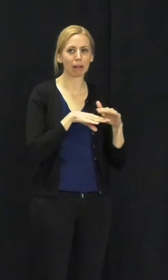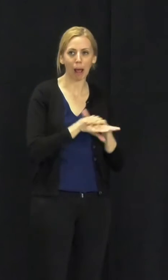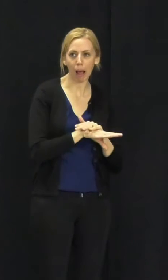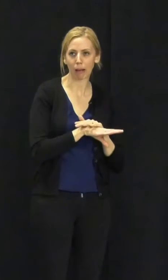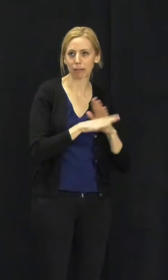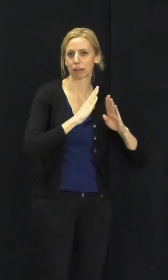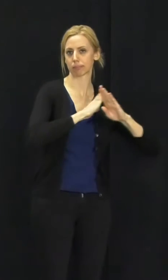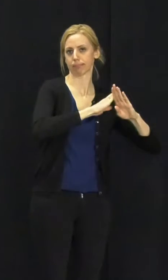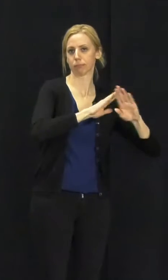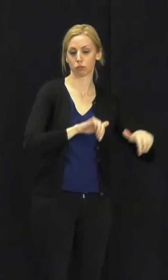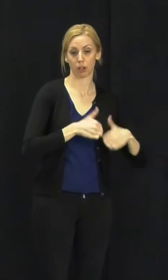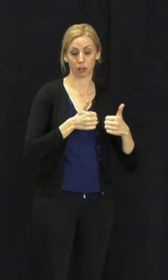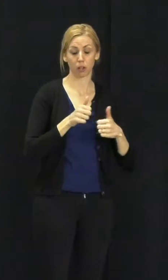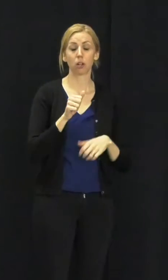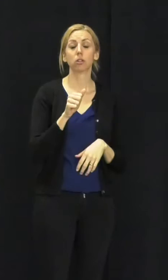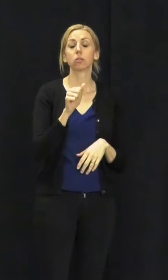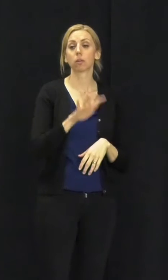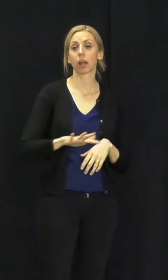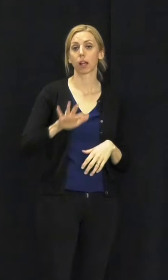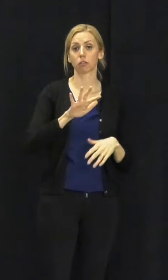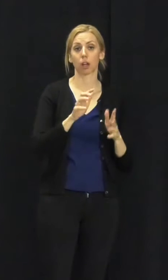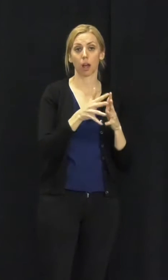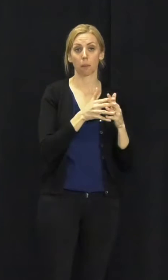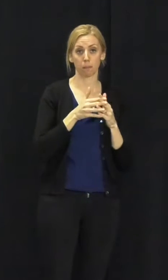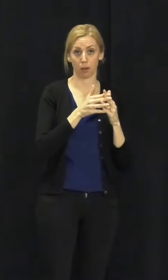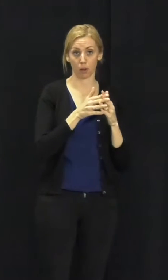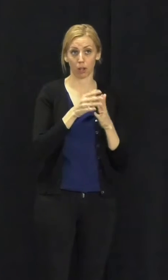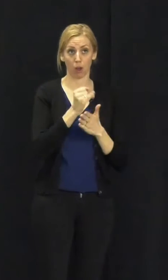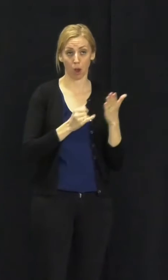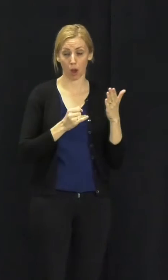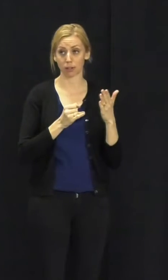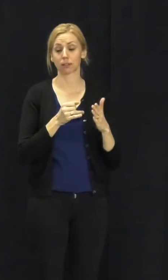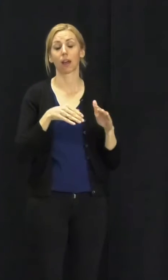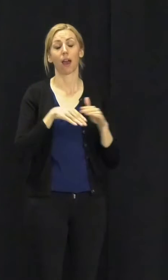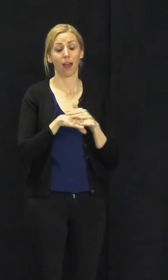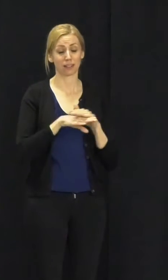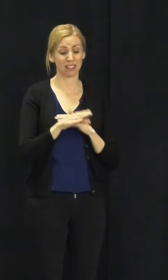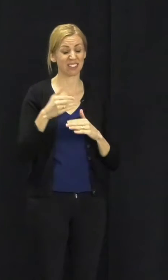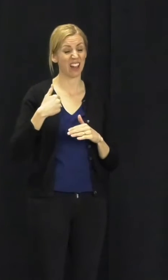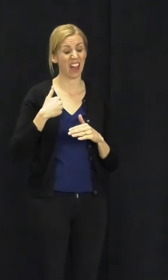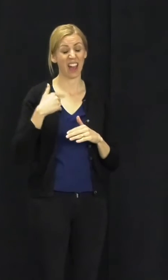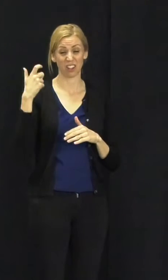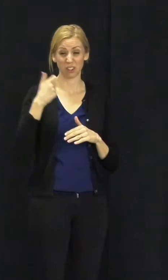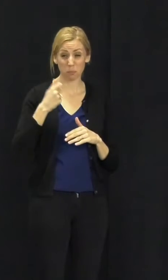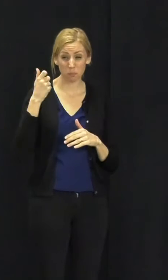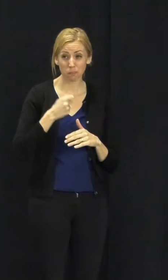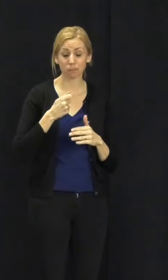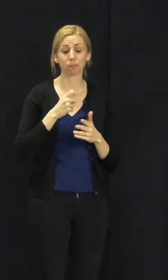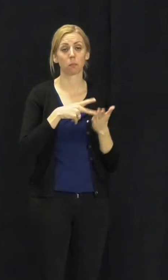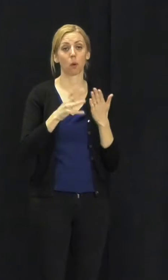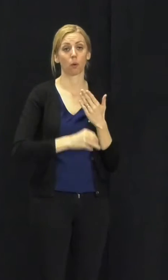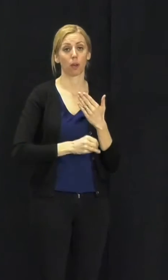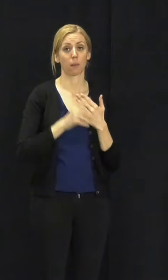states for this year, New York State remains the largest state funder of the arts in this country.